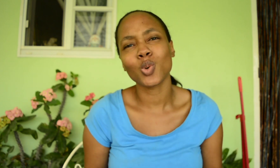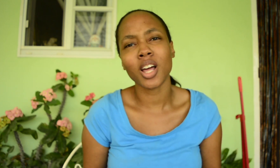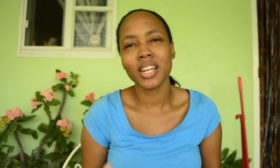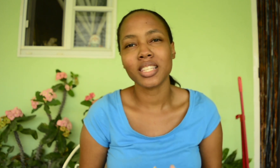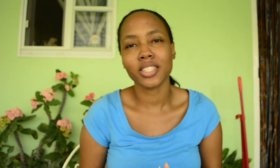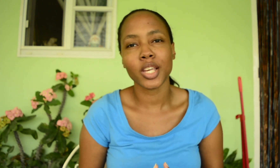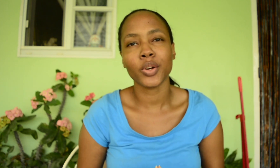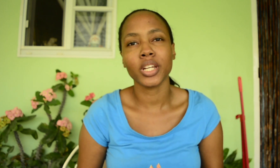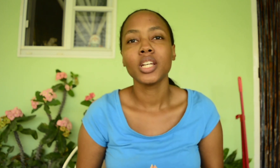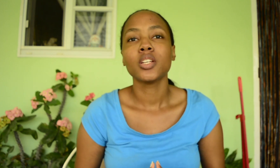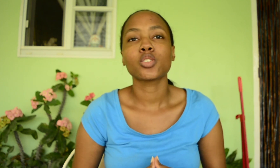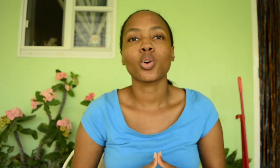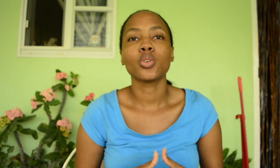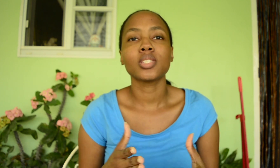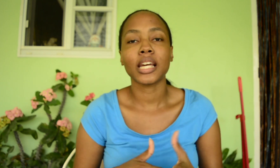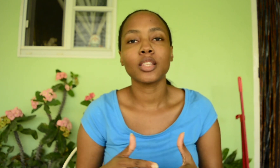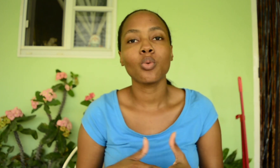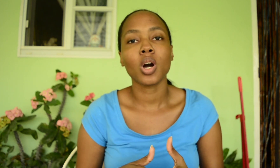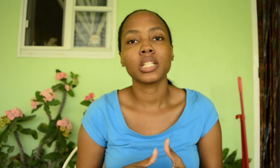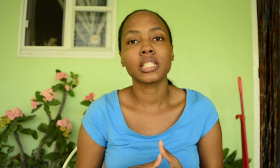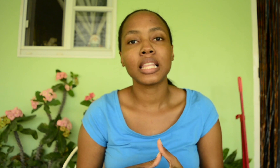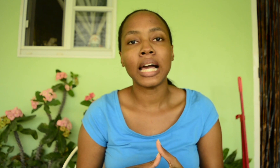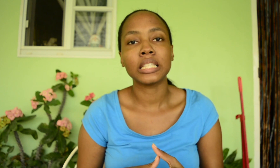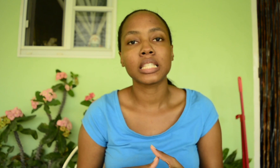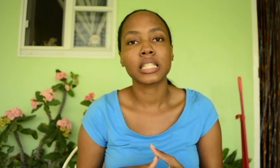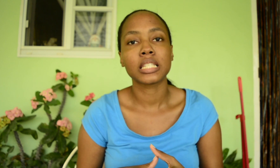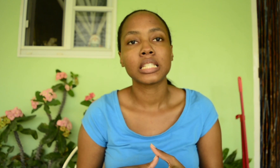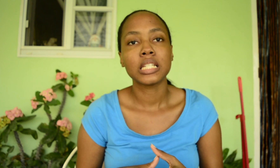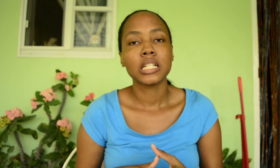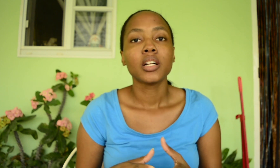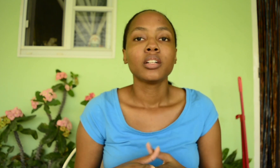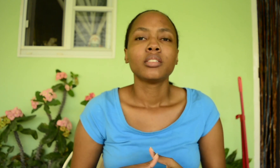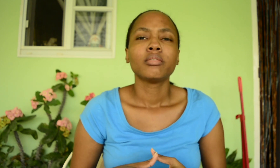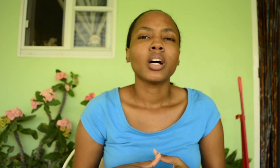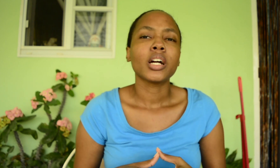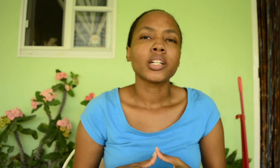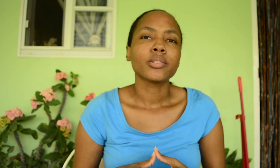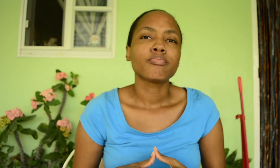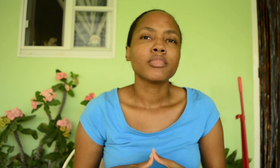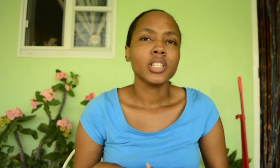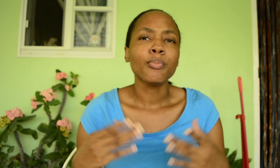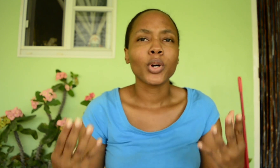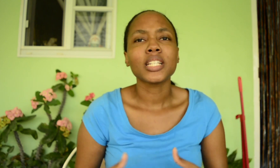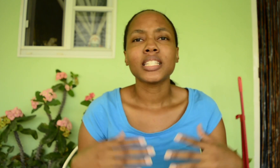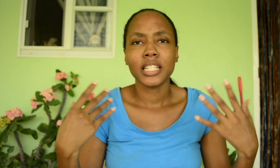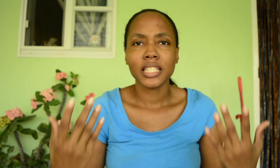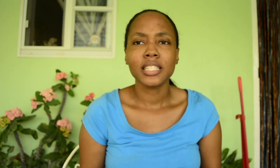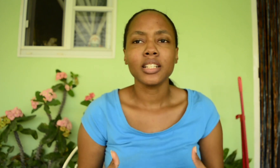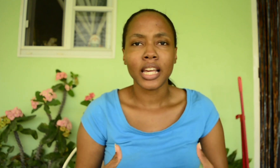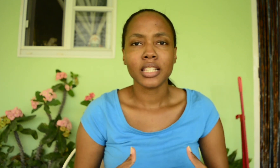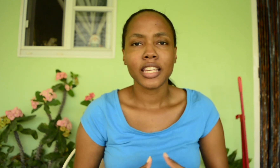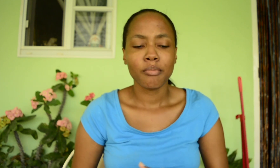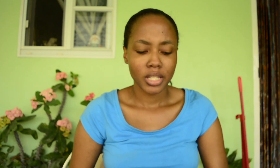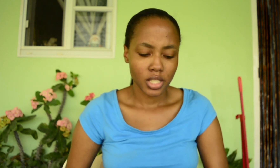not necessary. So you sign the ones that are important and you still get the same